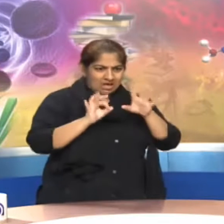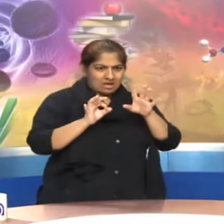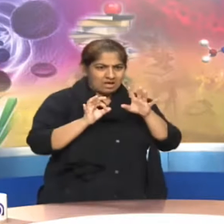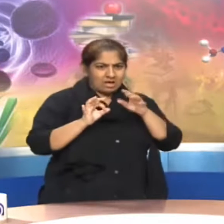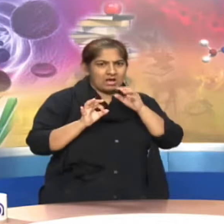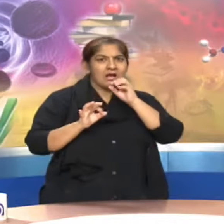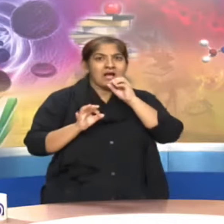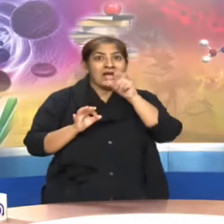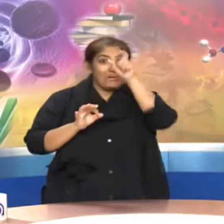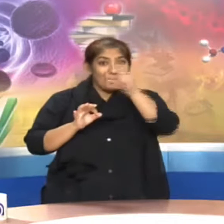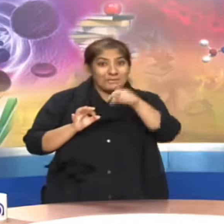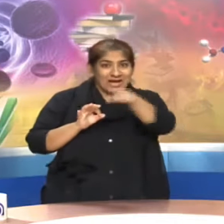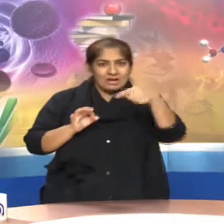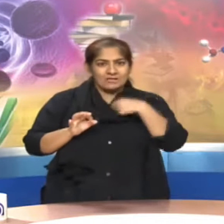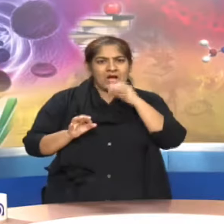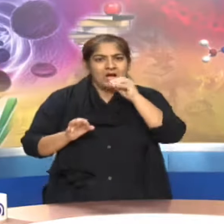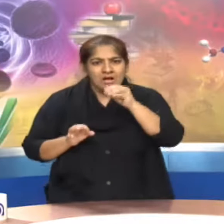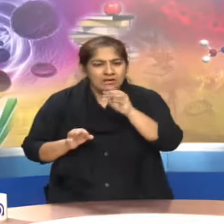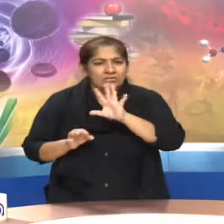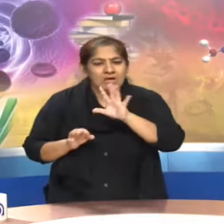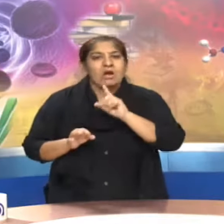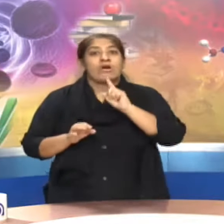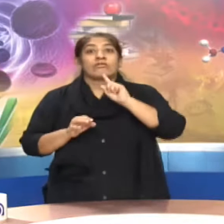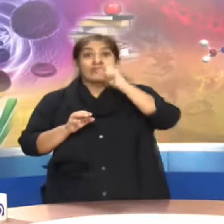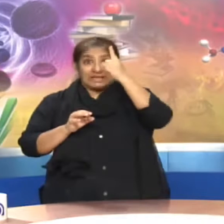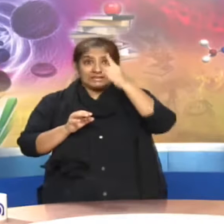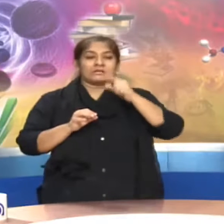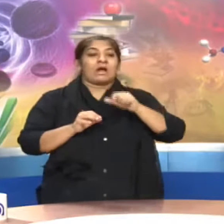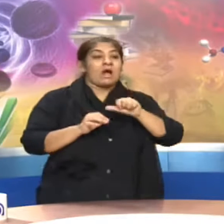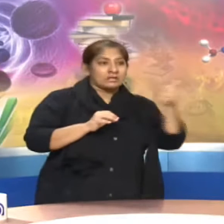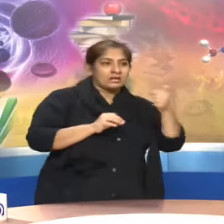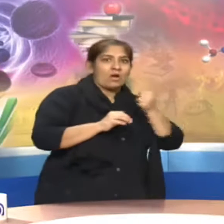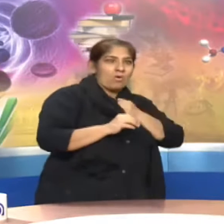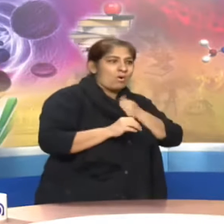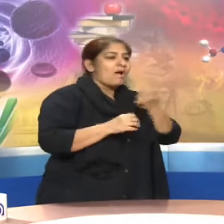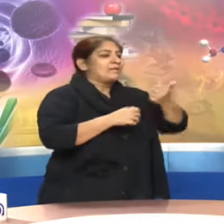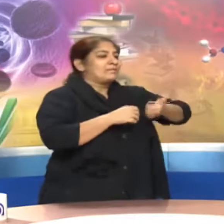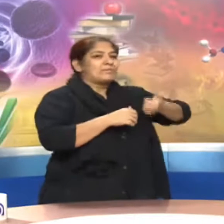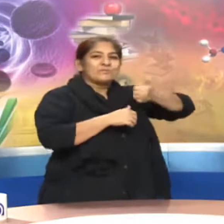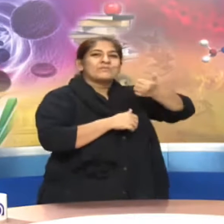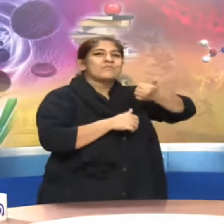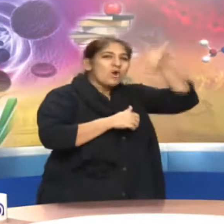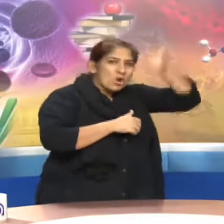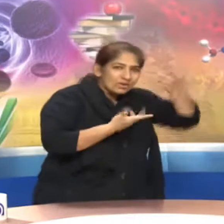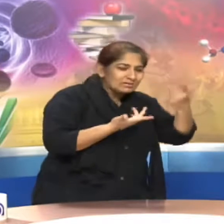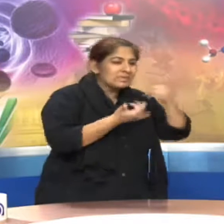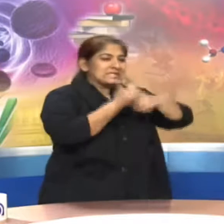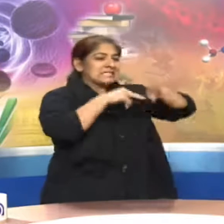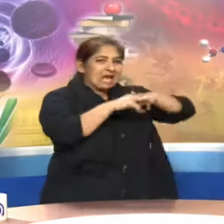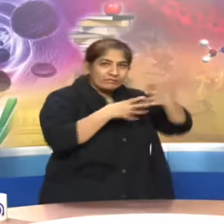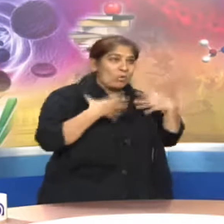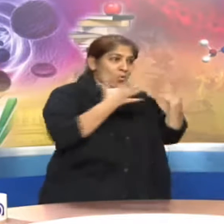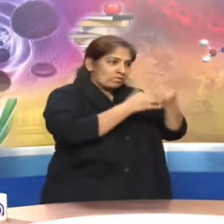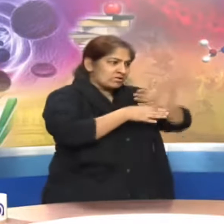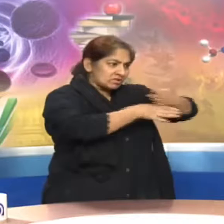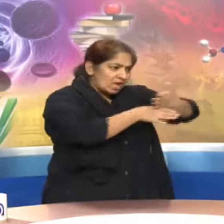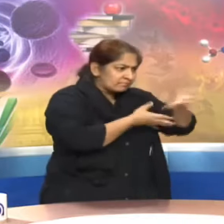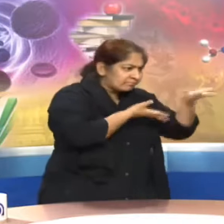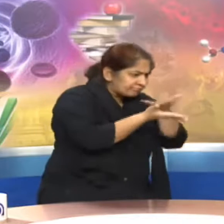The first point explains that we should consult the other person, maybe boss or maybe our